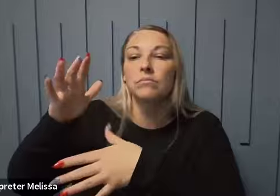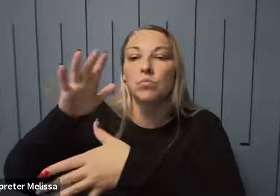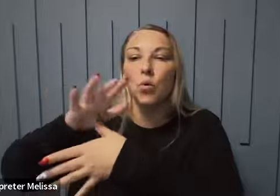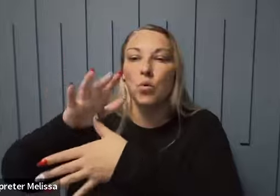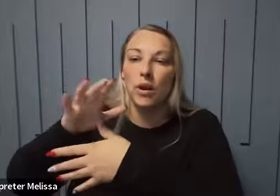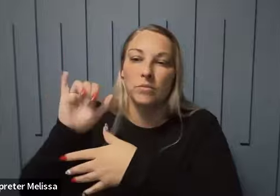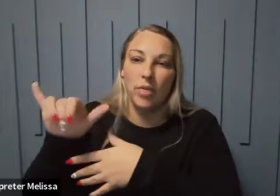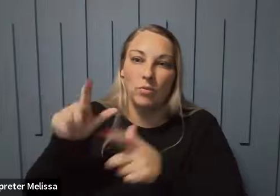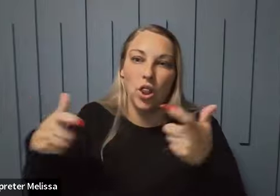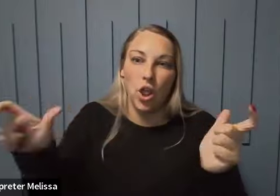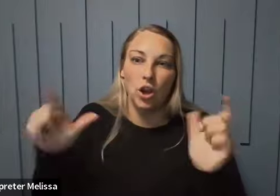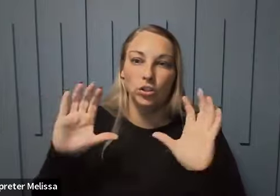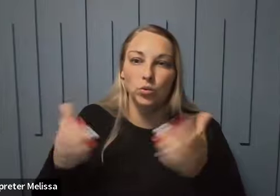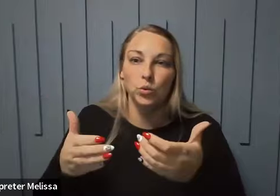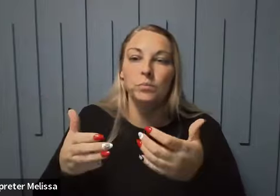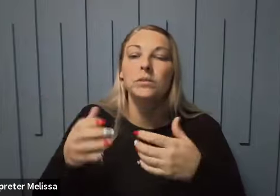kind of a large group of students.